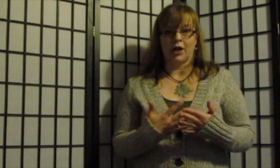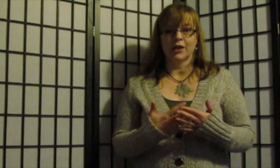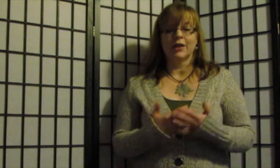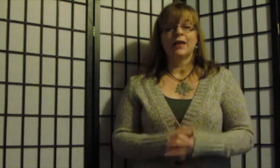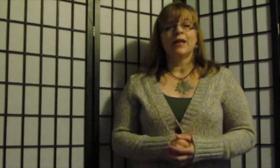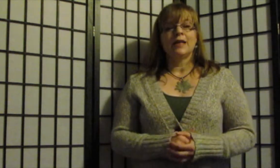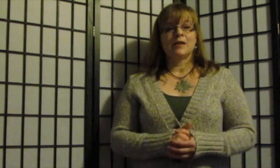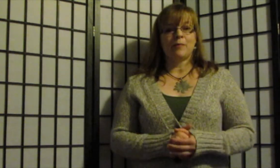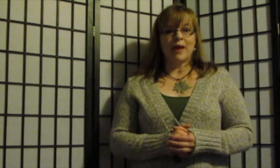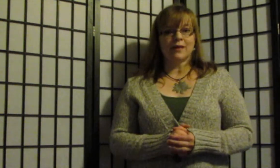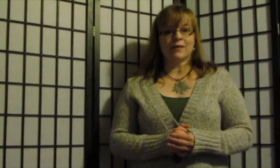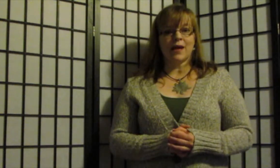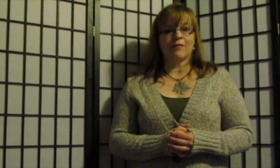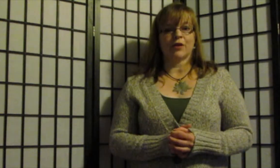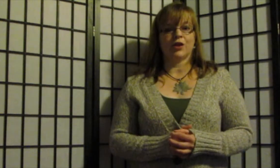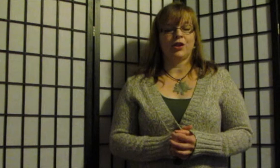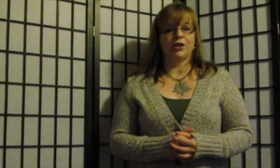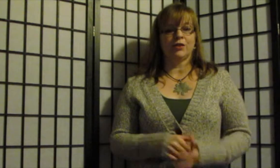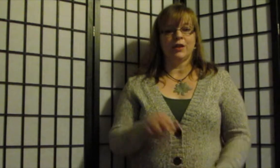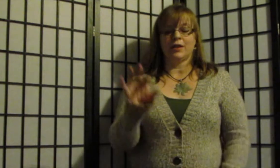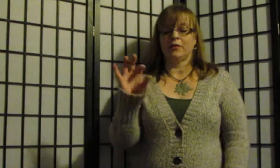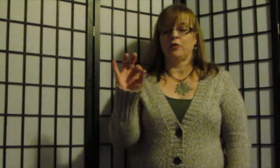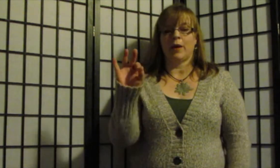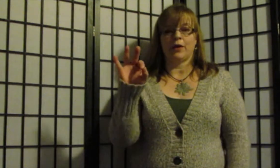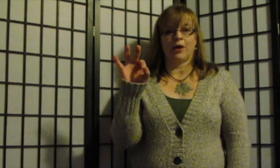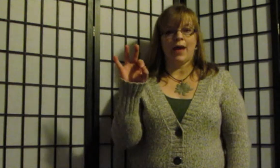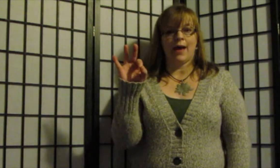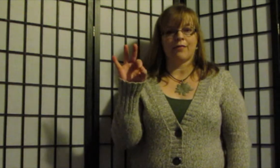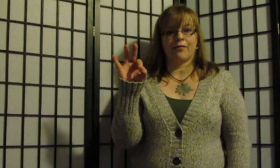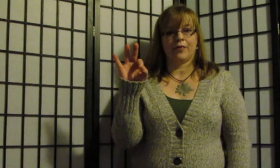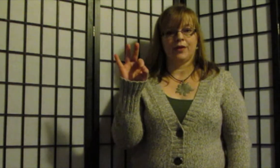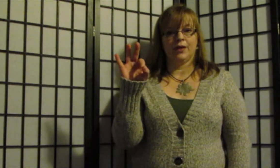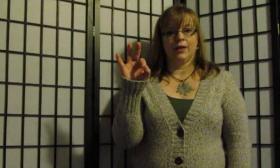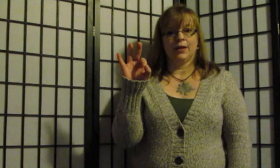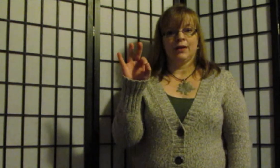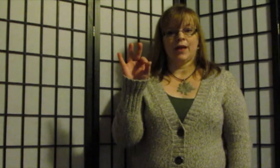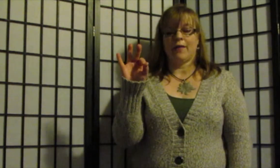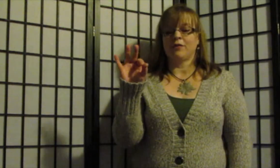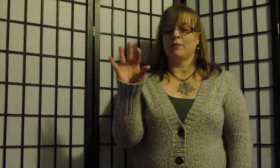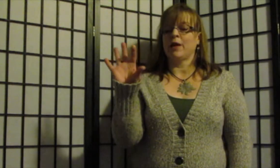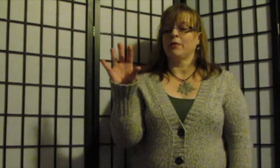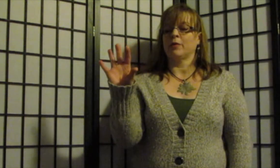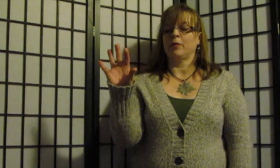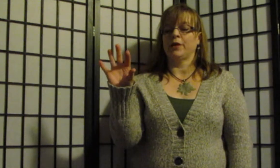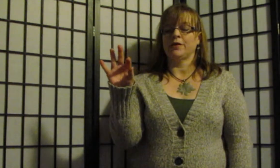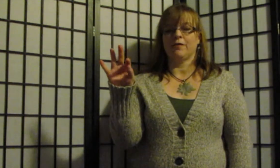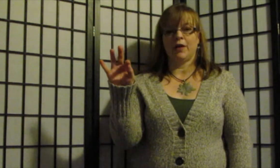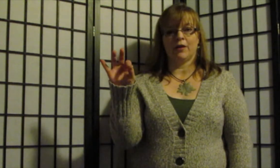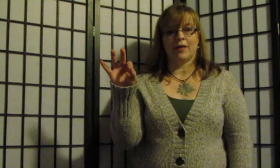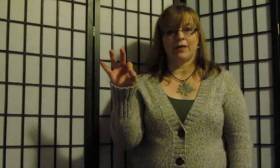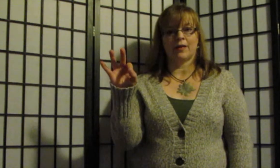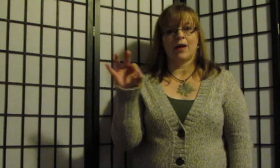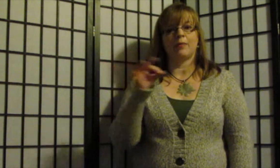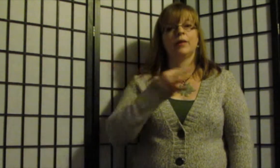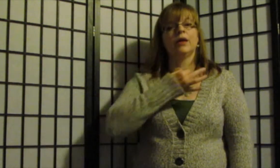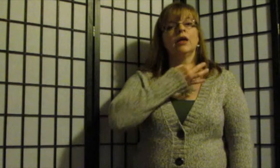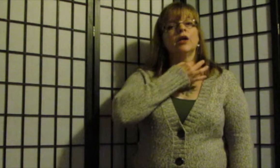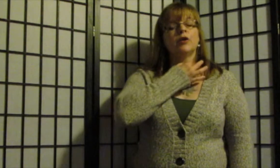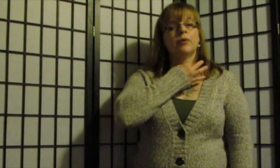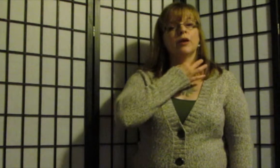are. To make the sign for curious, you make your F. The F is made with the pointer finger on the thumb. You put it